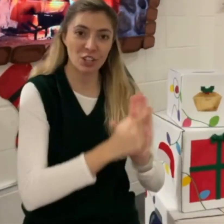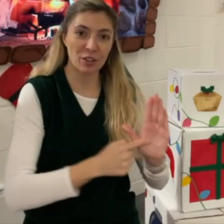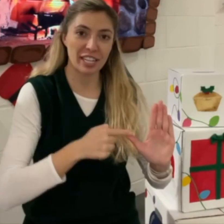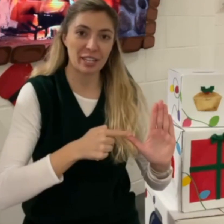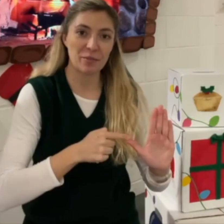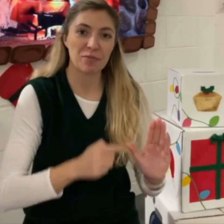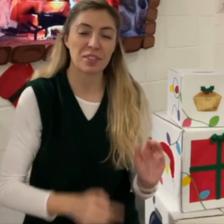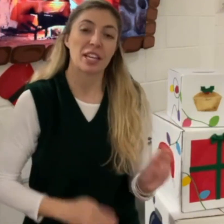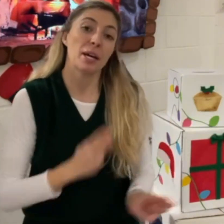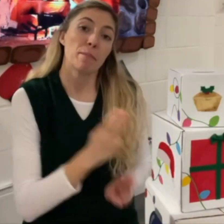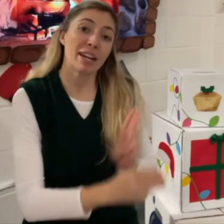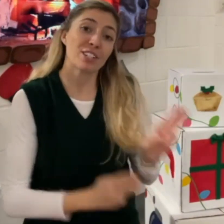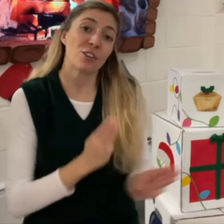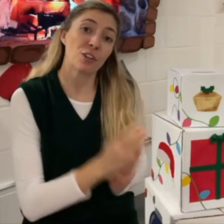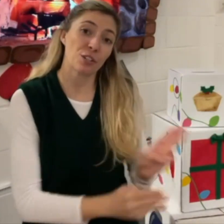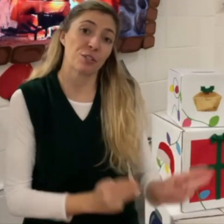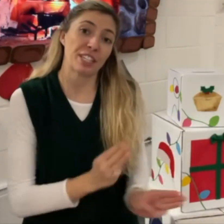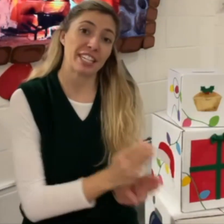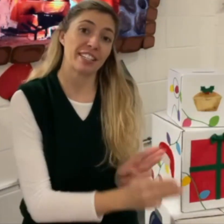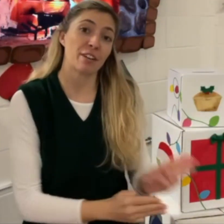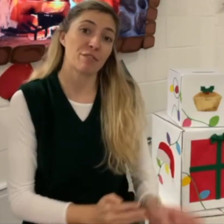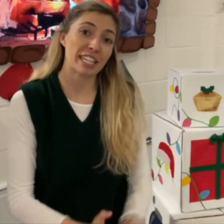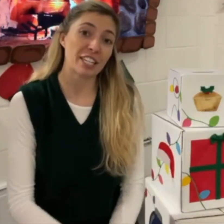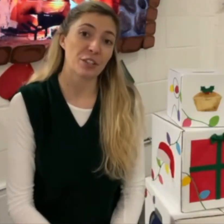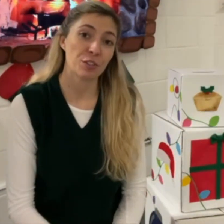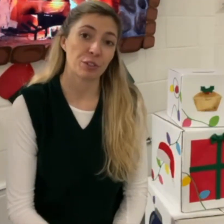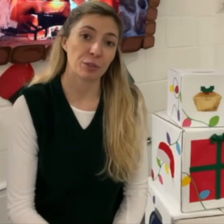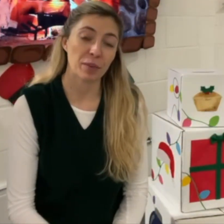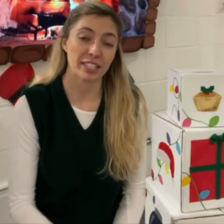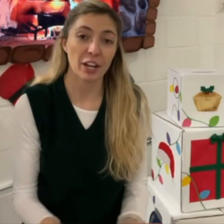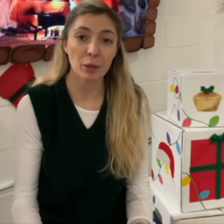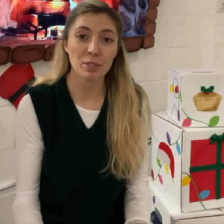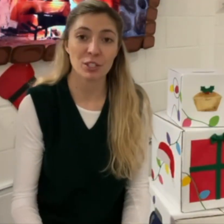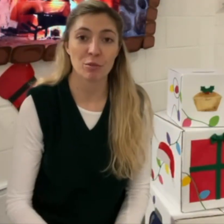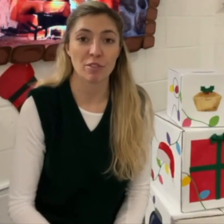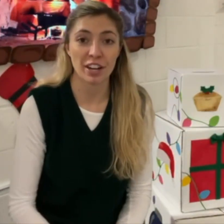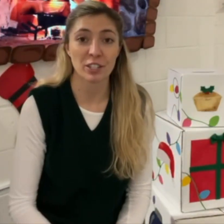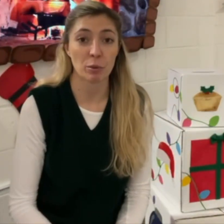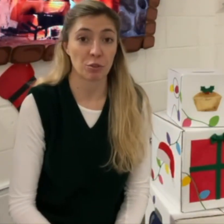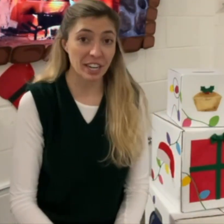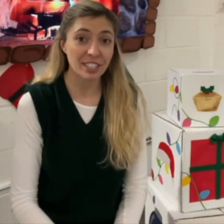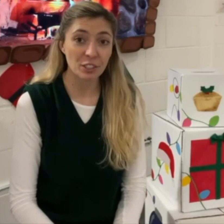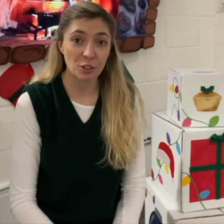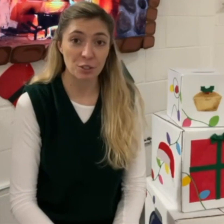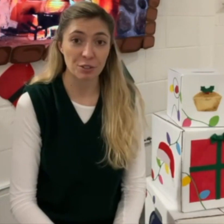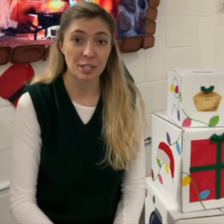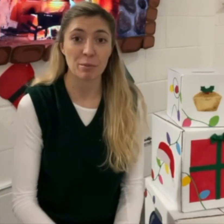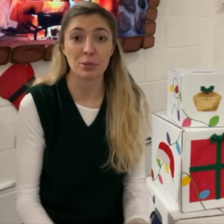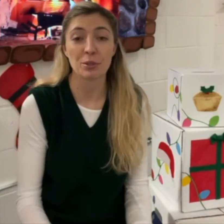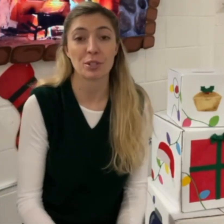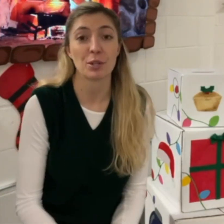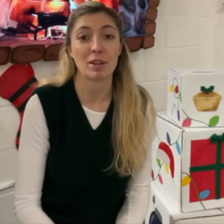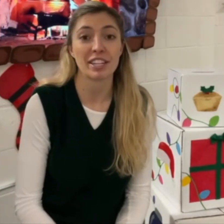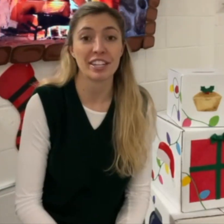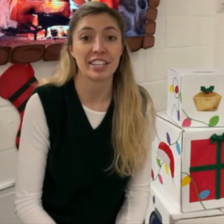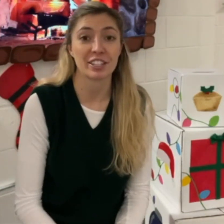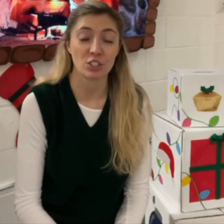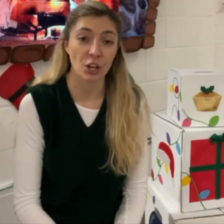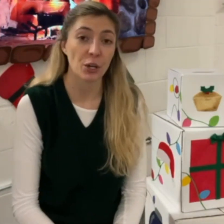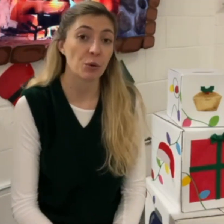Jodie. Makaton glossaries are really useful as it helps us to revise when creating a glossary, but also when learning a show